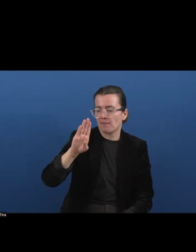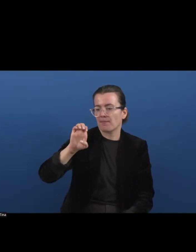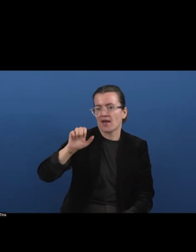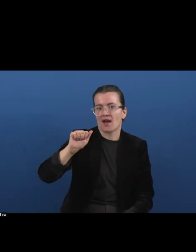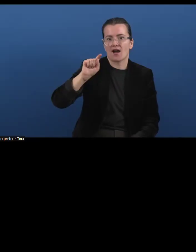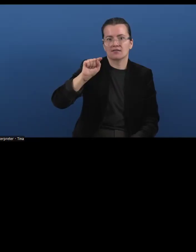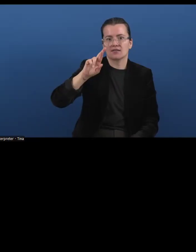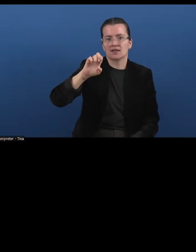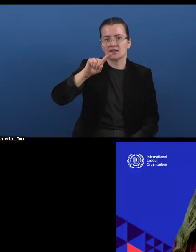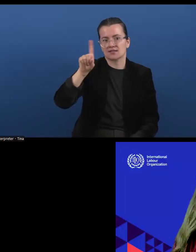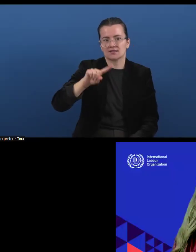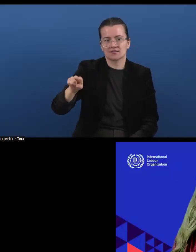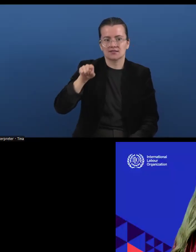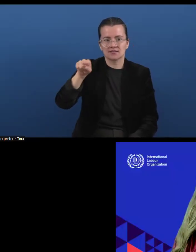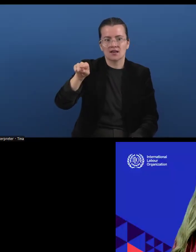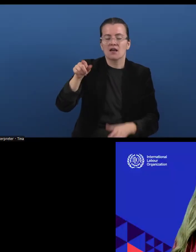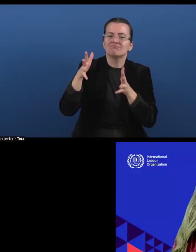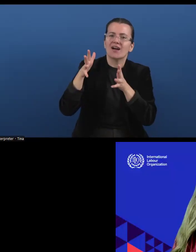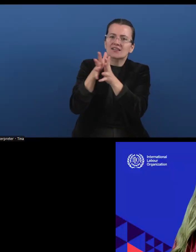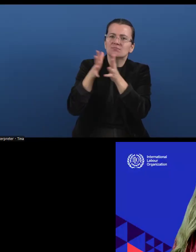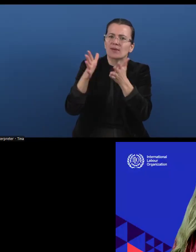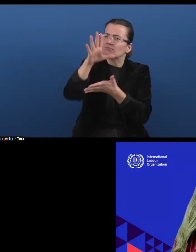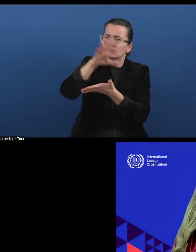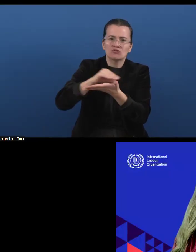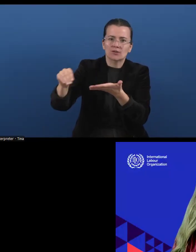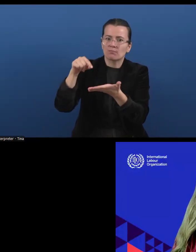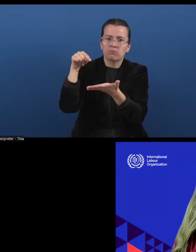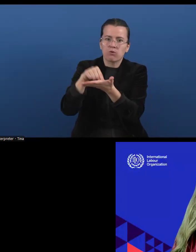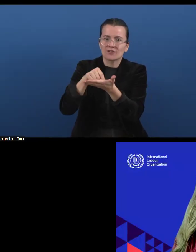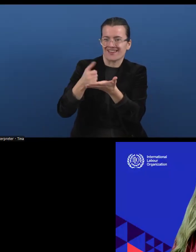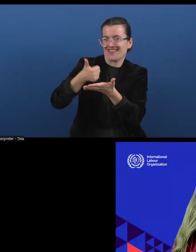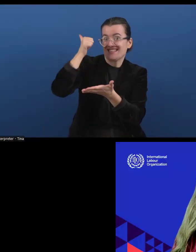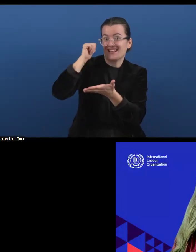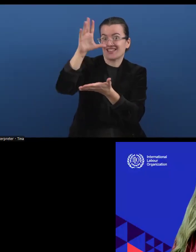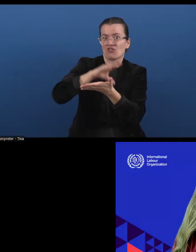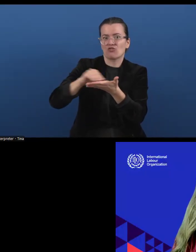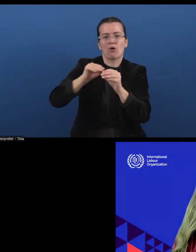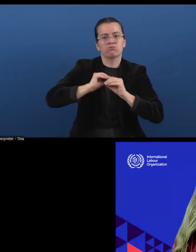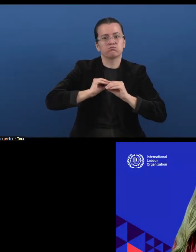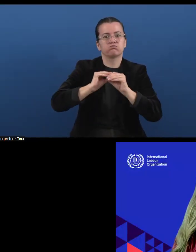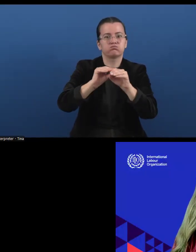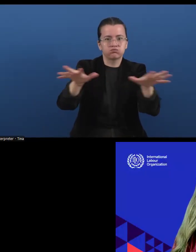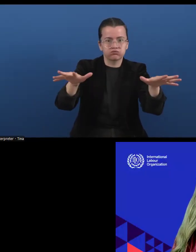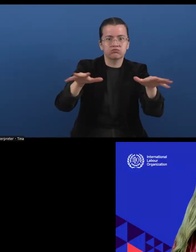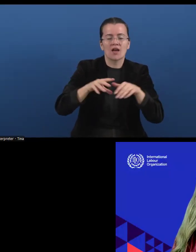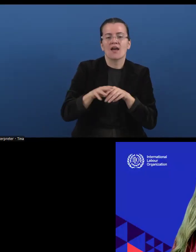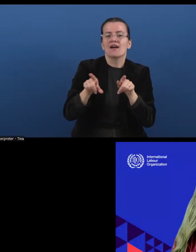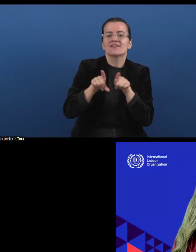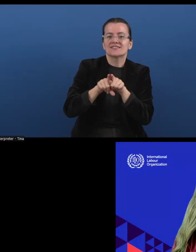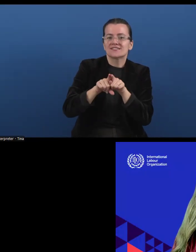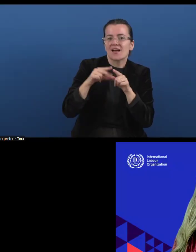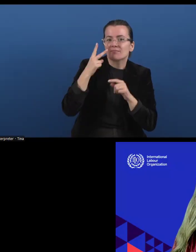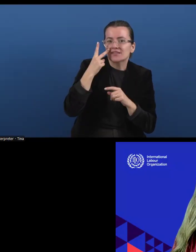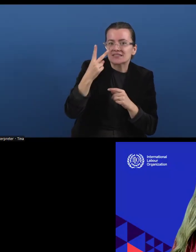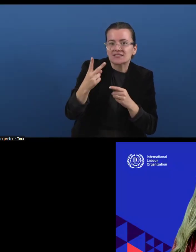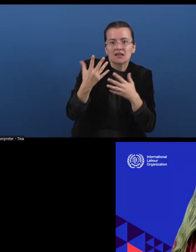launched yesterday, and again, appreciating also the support we got in this report development from the companies also represented today and other companies.